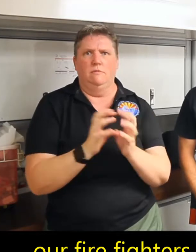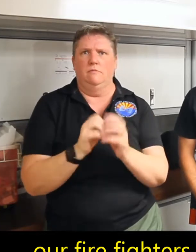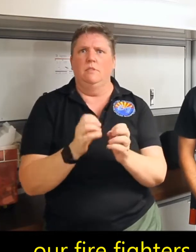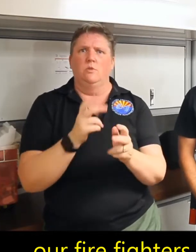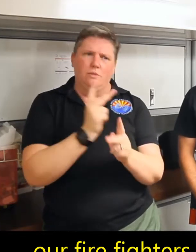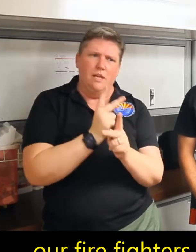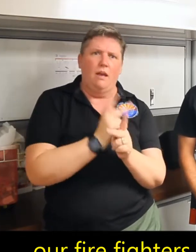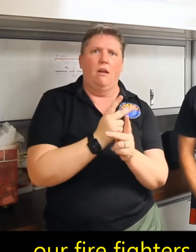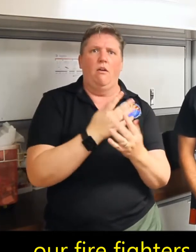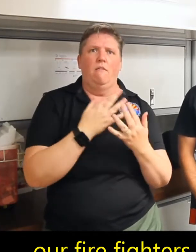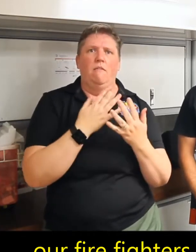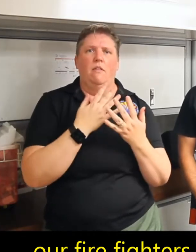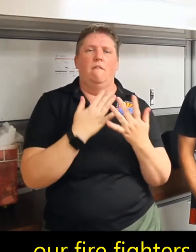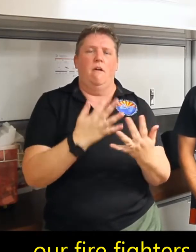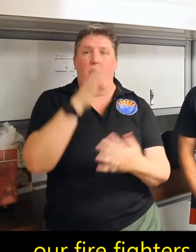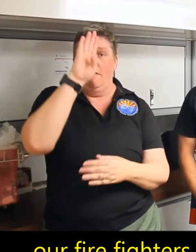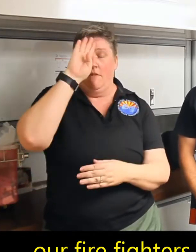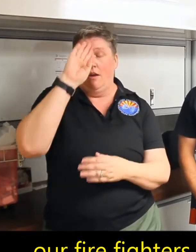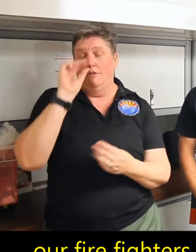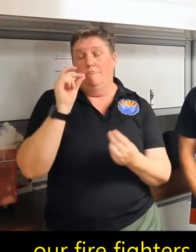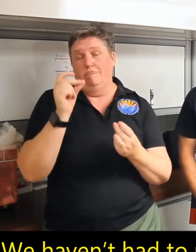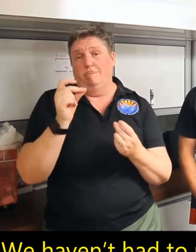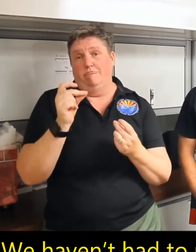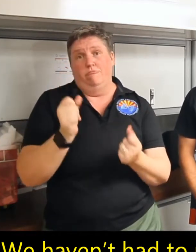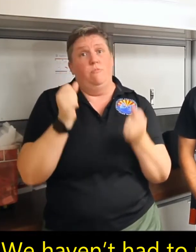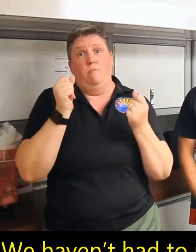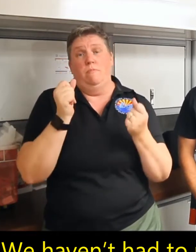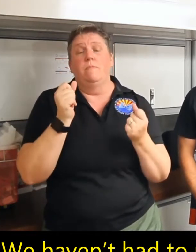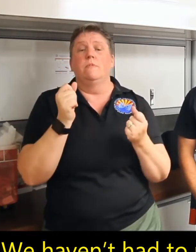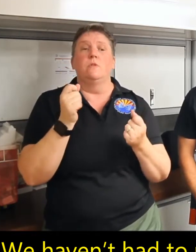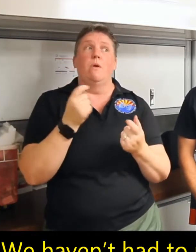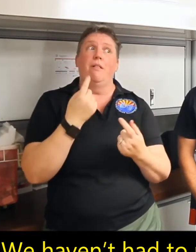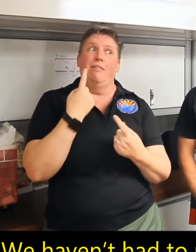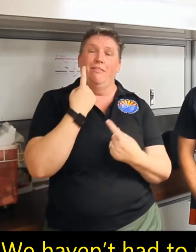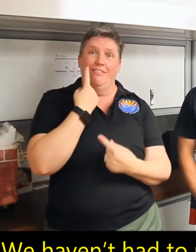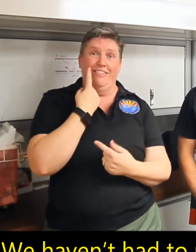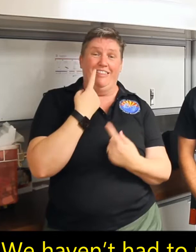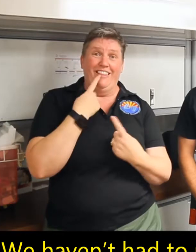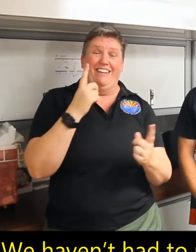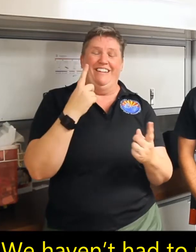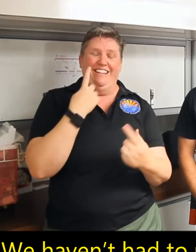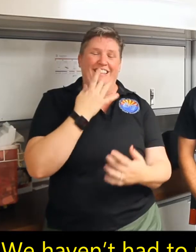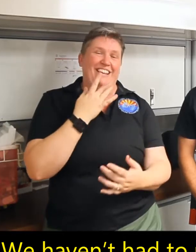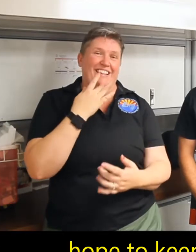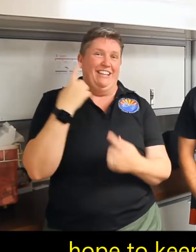firefighters. And so far, so good. We haven't had to use it in a bad way.